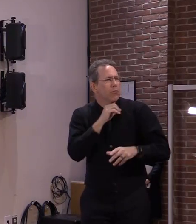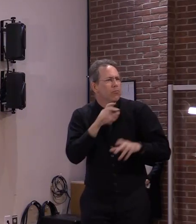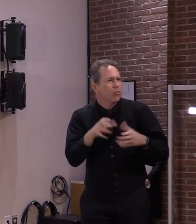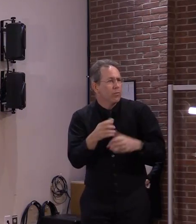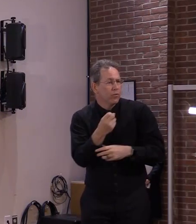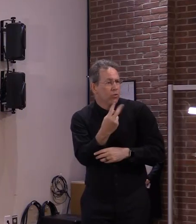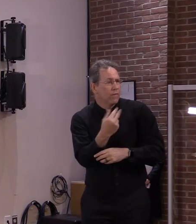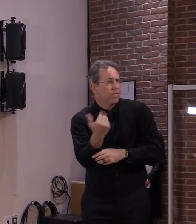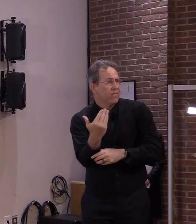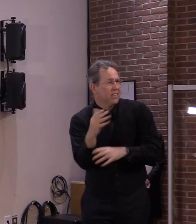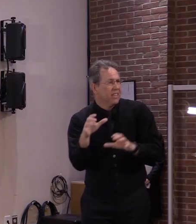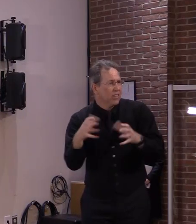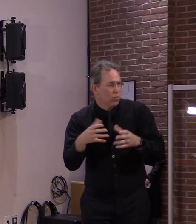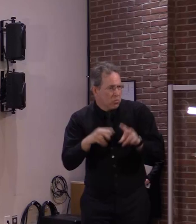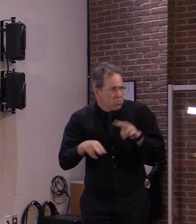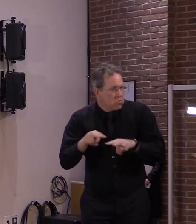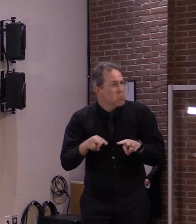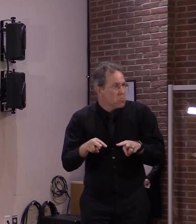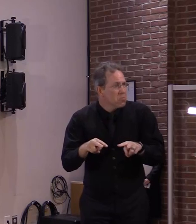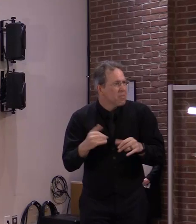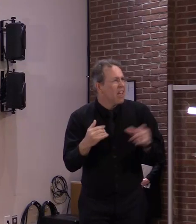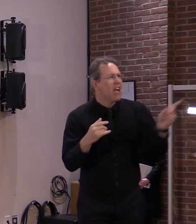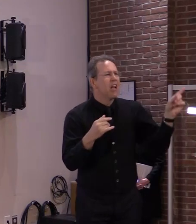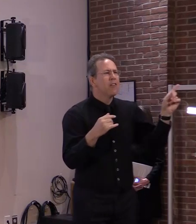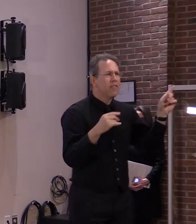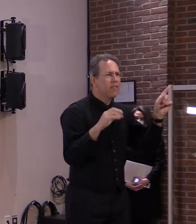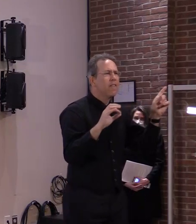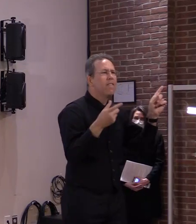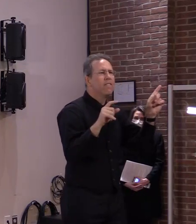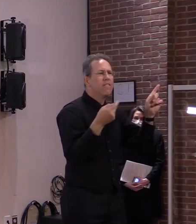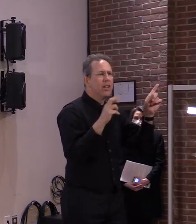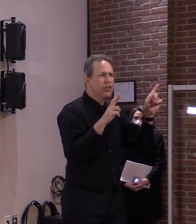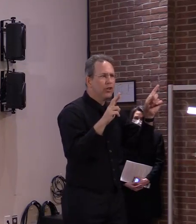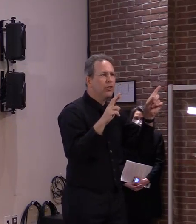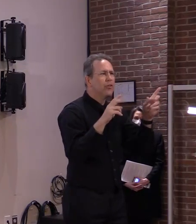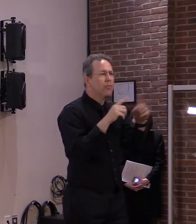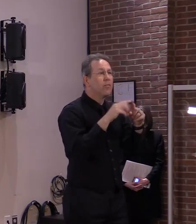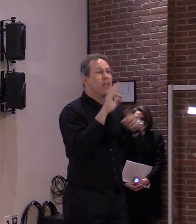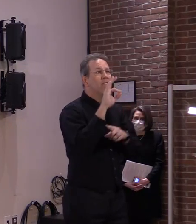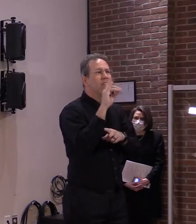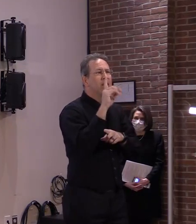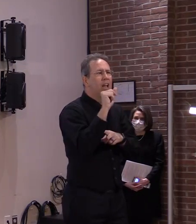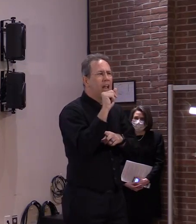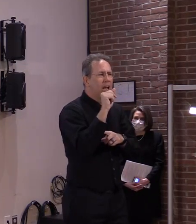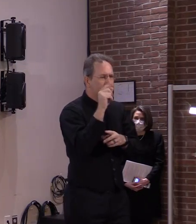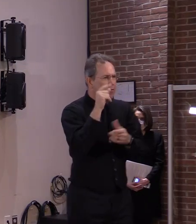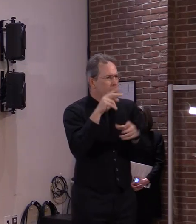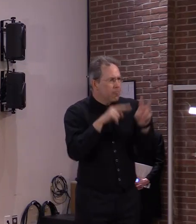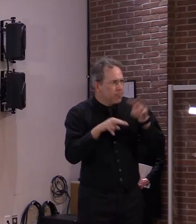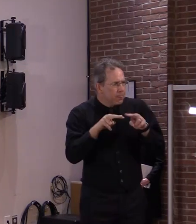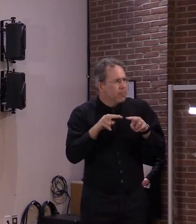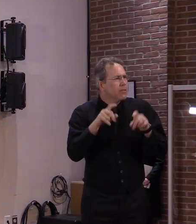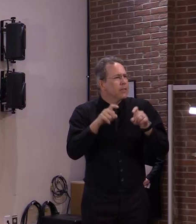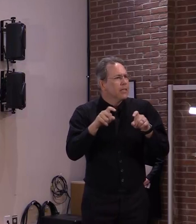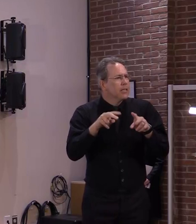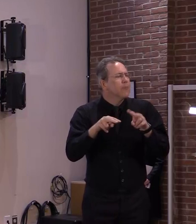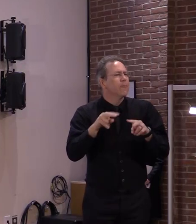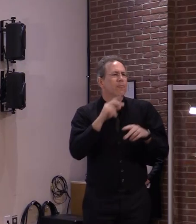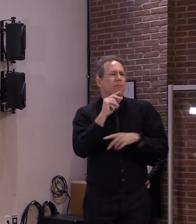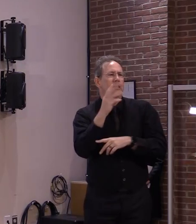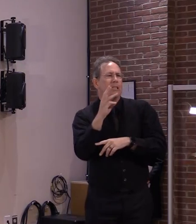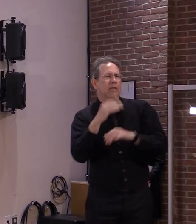use authorization originally granted by the FDA is for people age 16 and up.